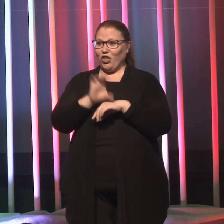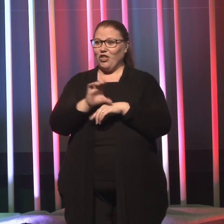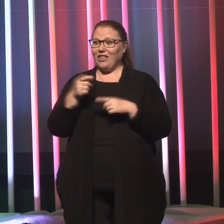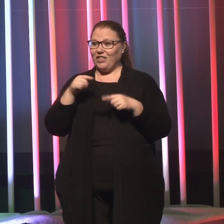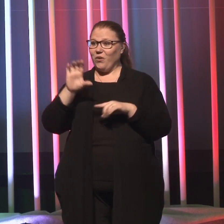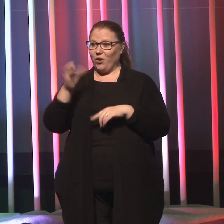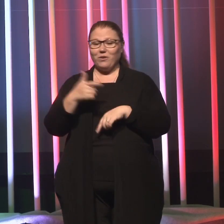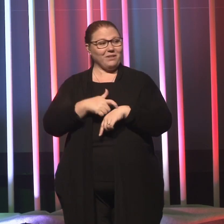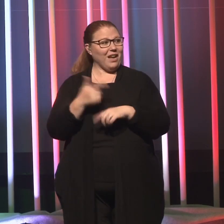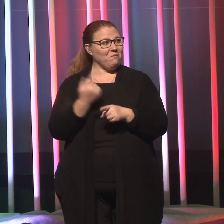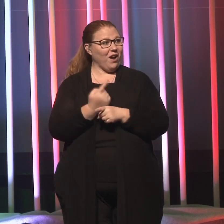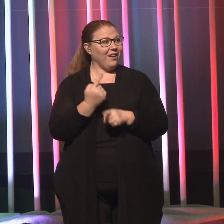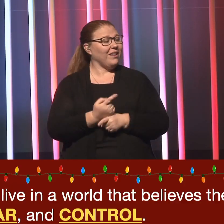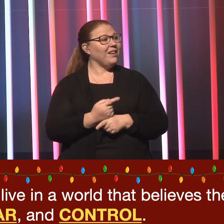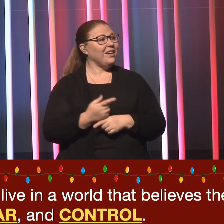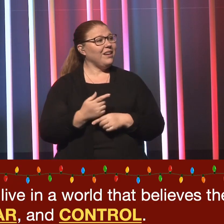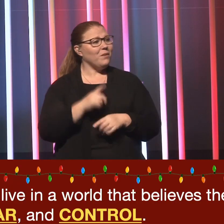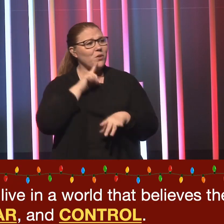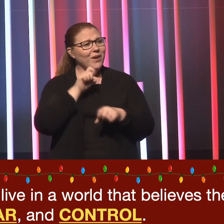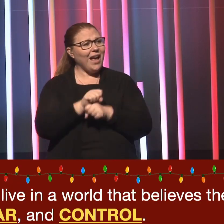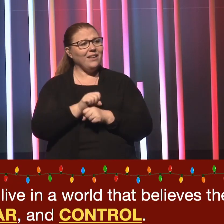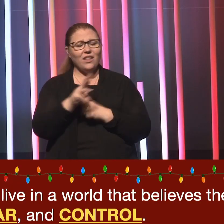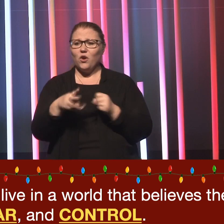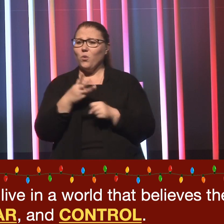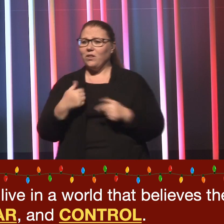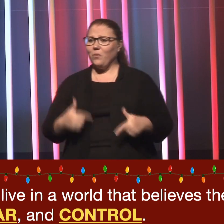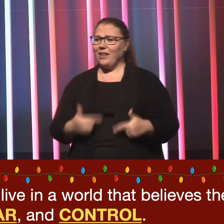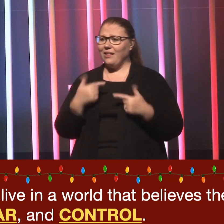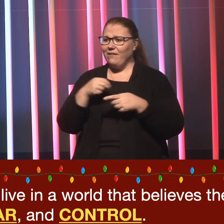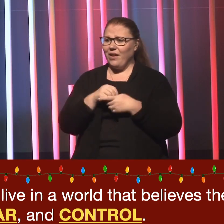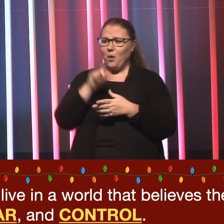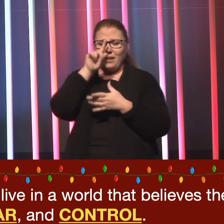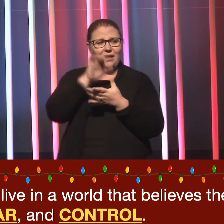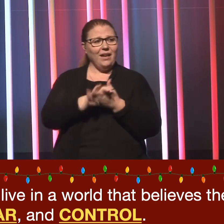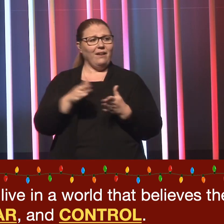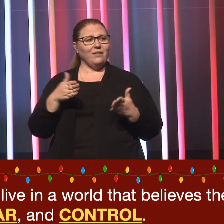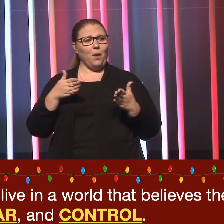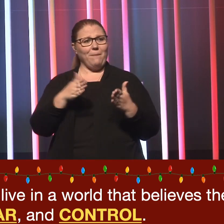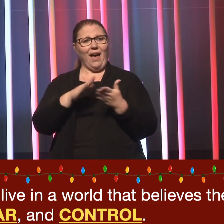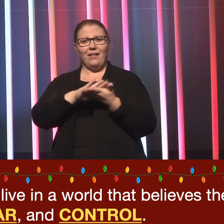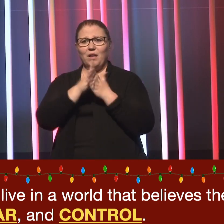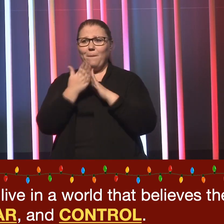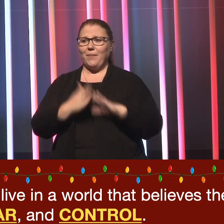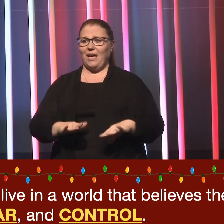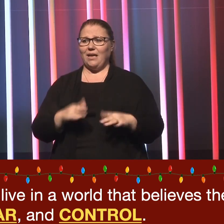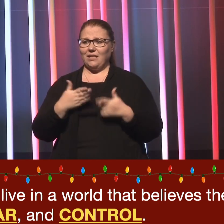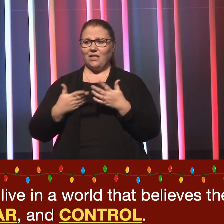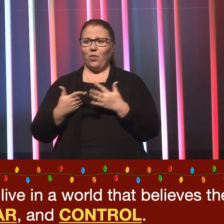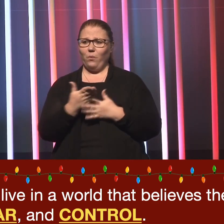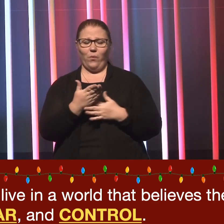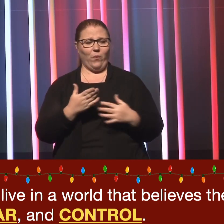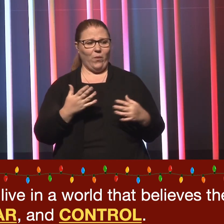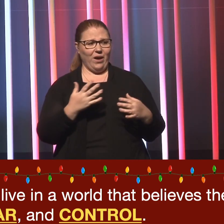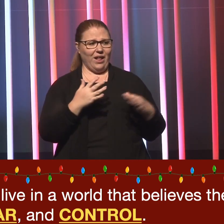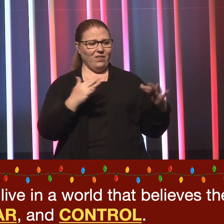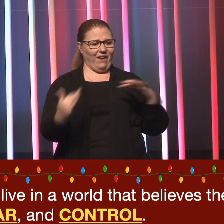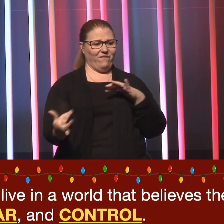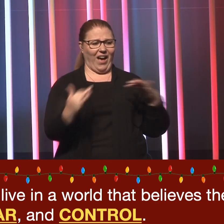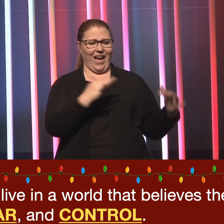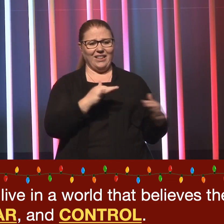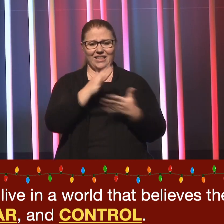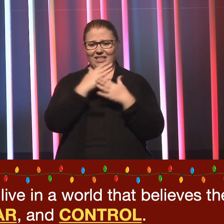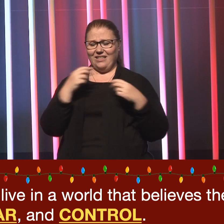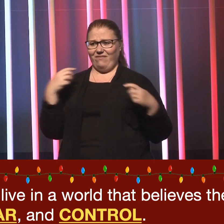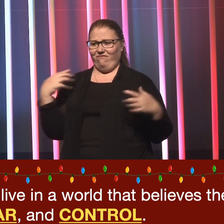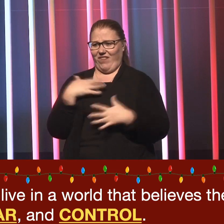is, this world that we live in believes that the path to peace is through violence, fear, and control. And you can take